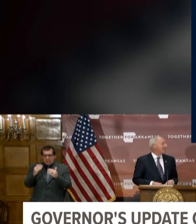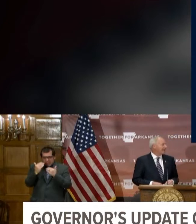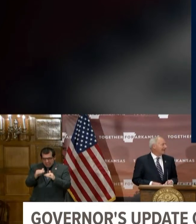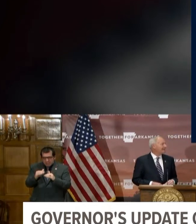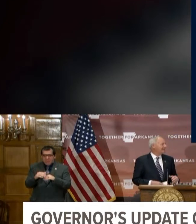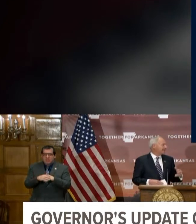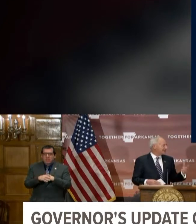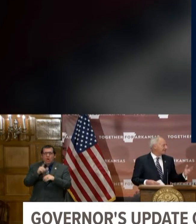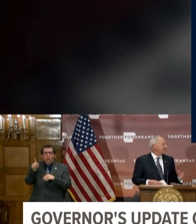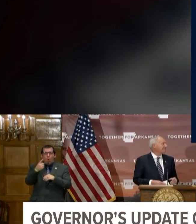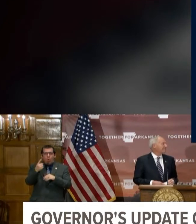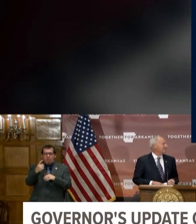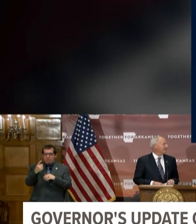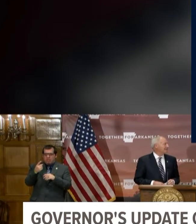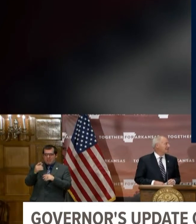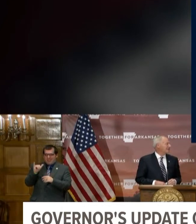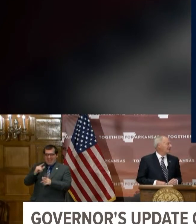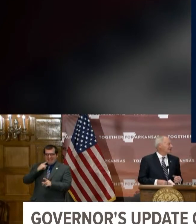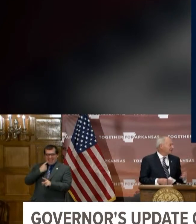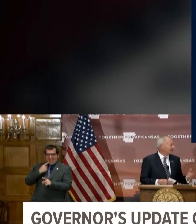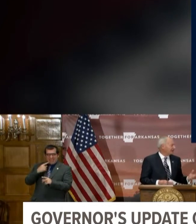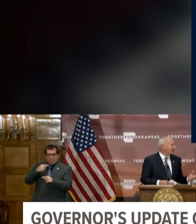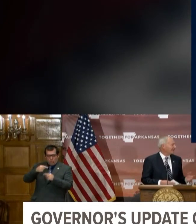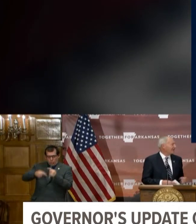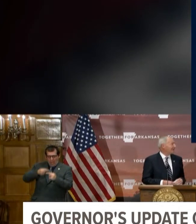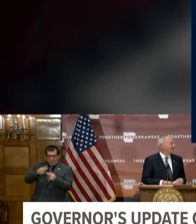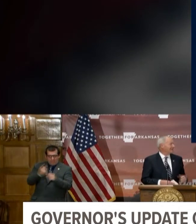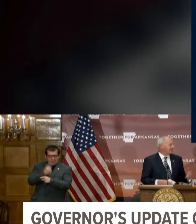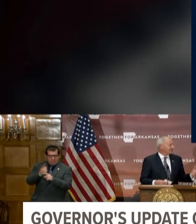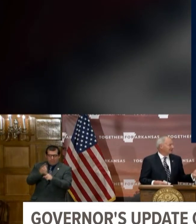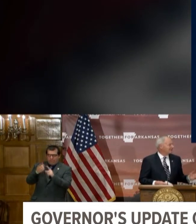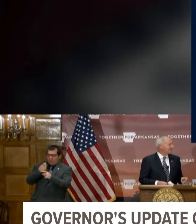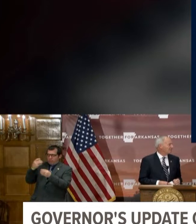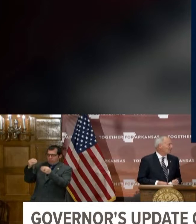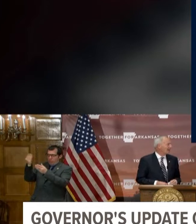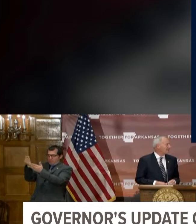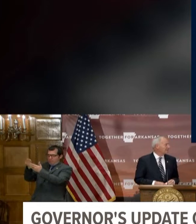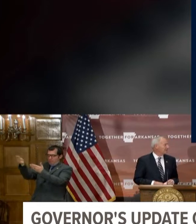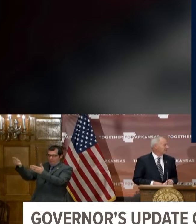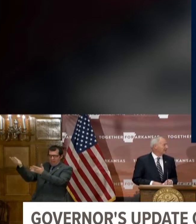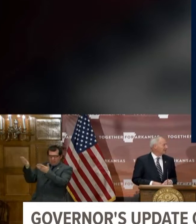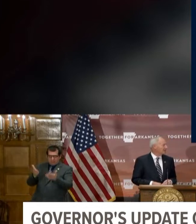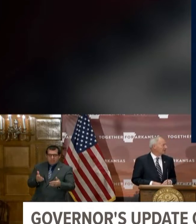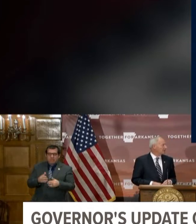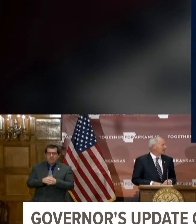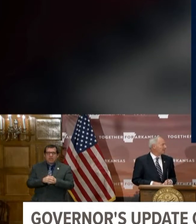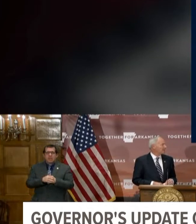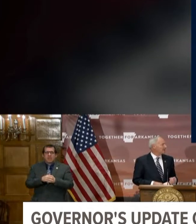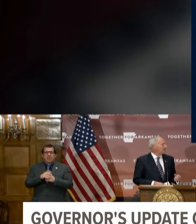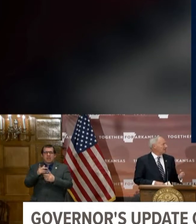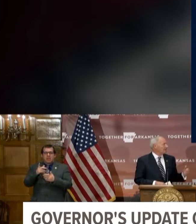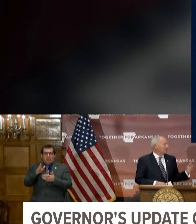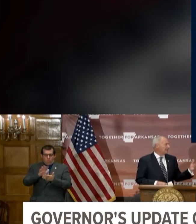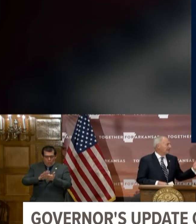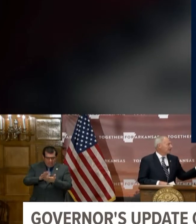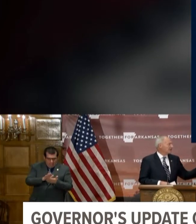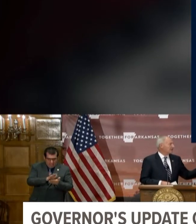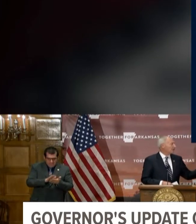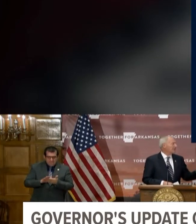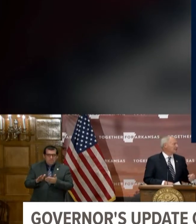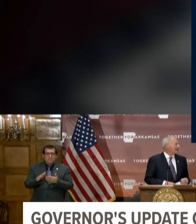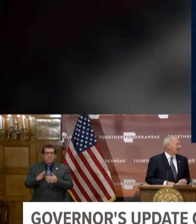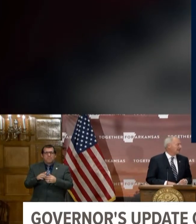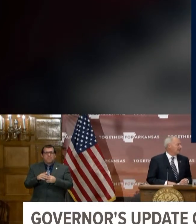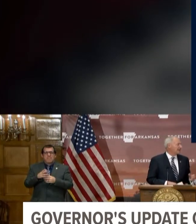factory wrapped candy that's a better chance of being healthy, that's been wiped with a sanitary wipe. Engage